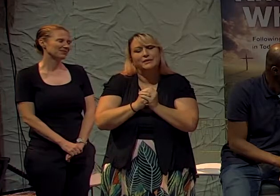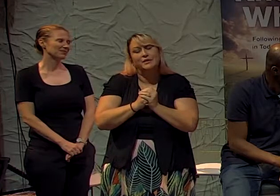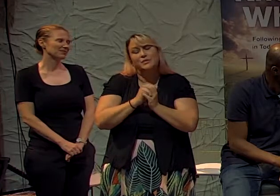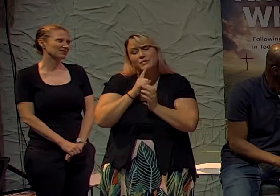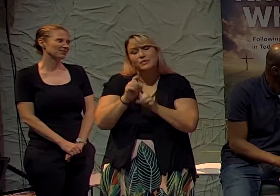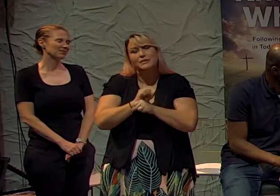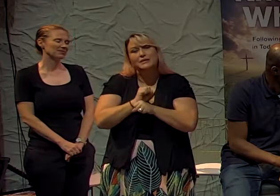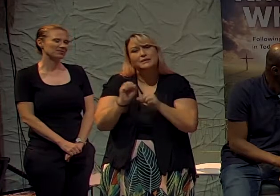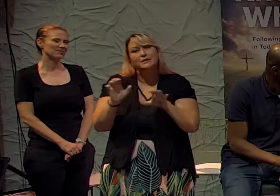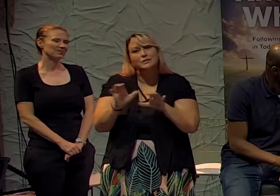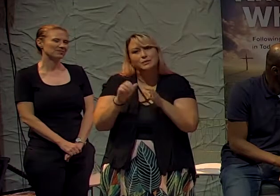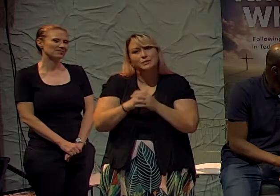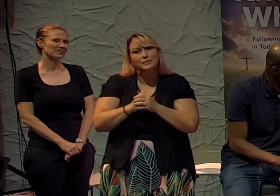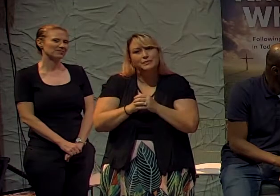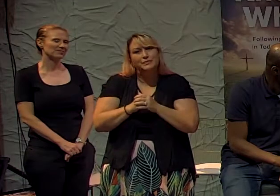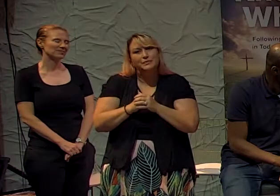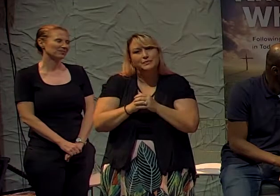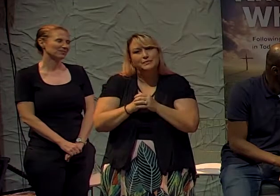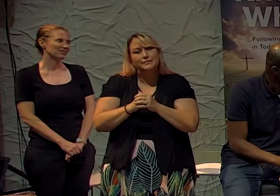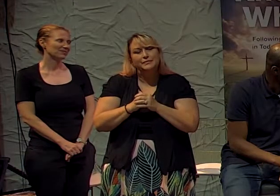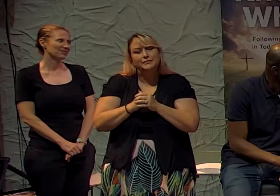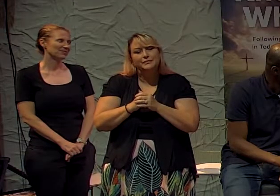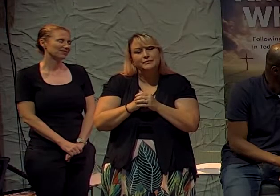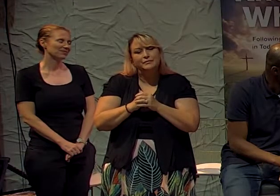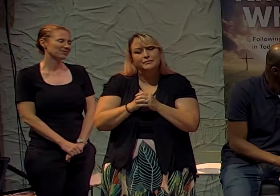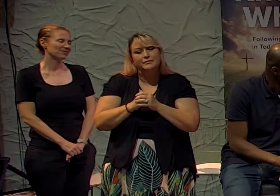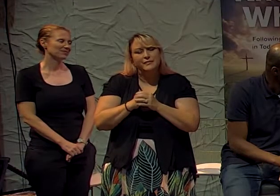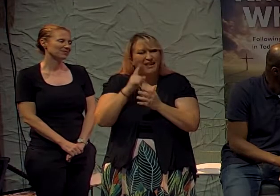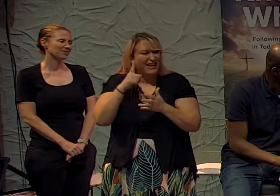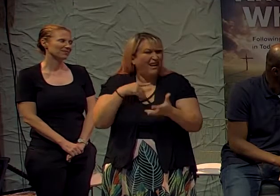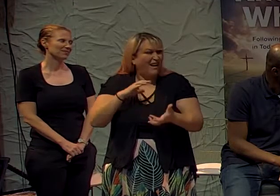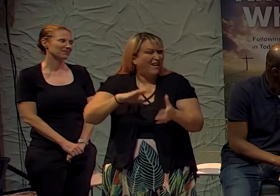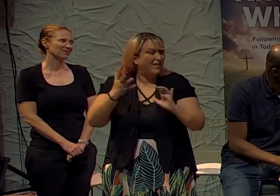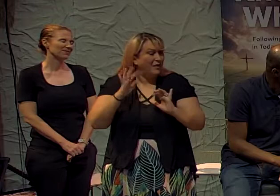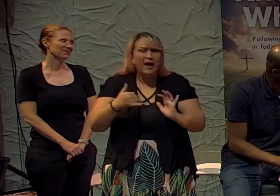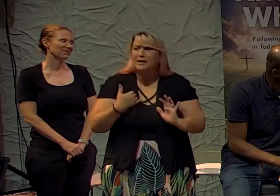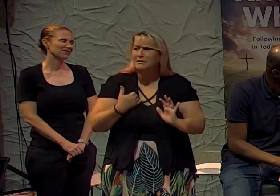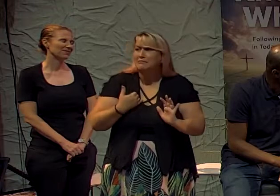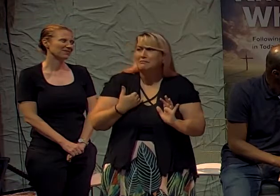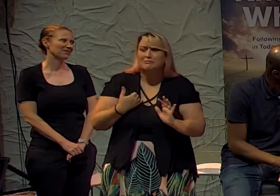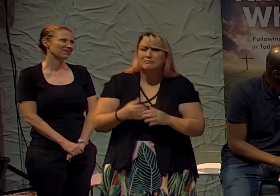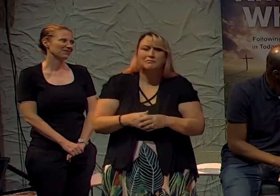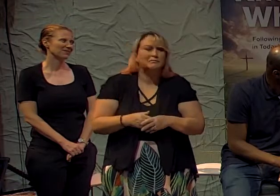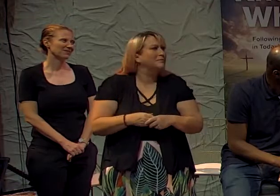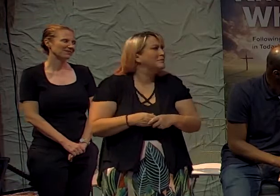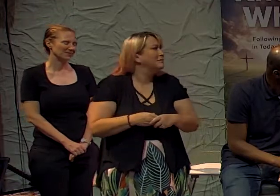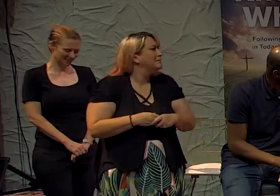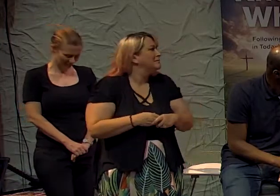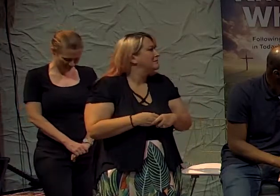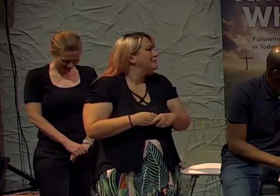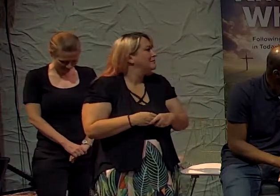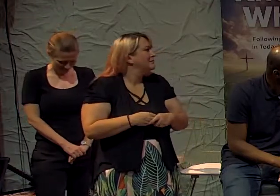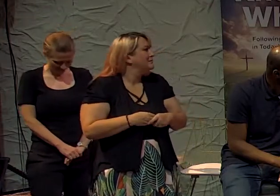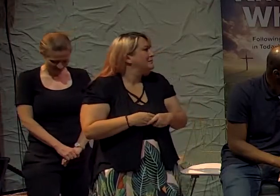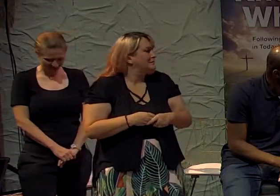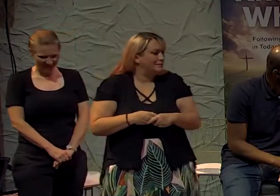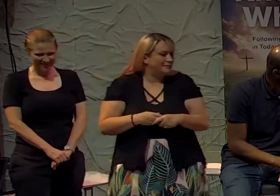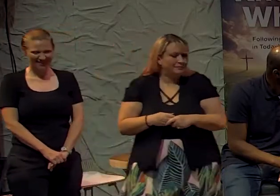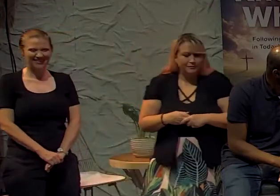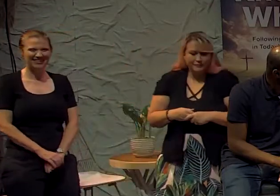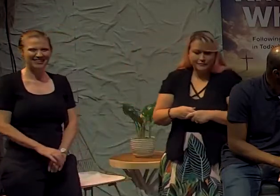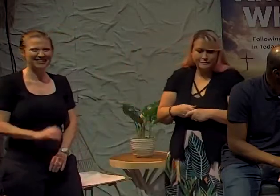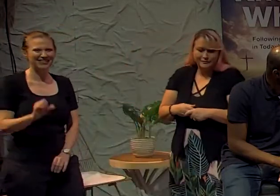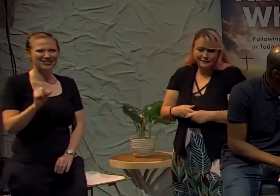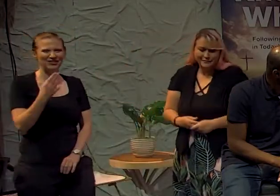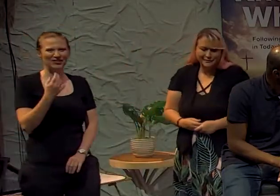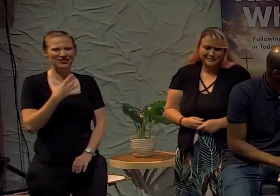do. So again, I think I kind of butchered that. That's just what I'm thinking off the top of my head. So you fill in. So she doesn't